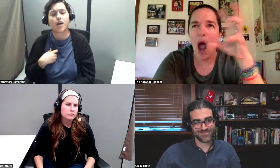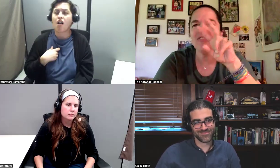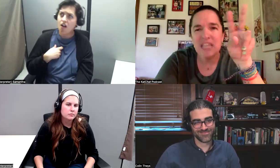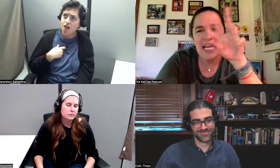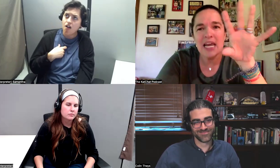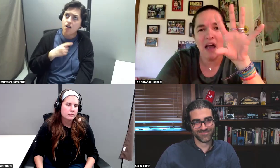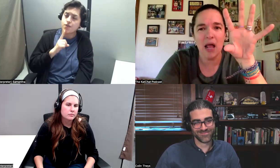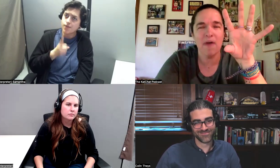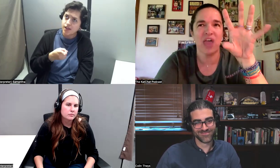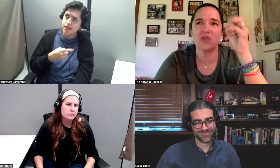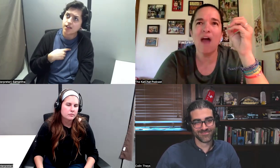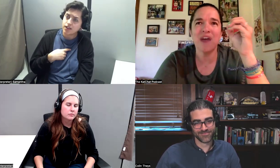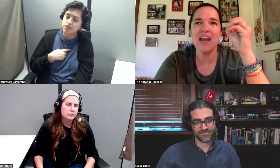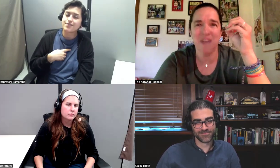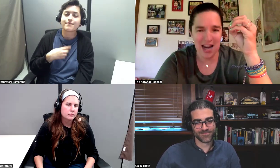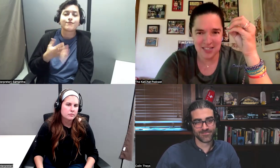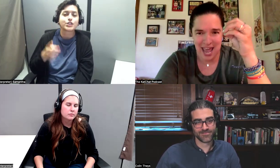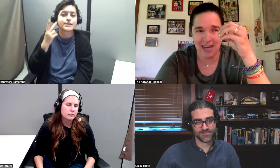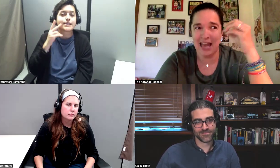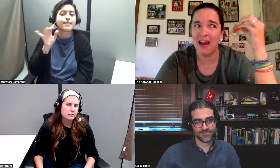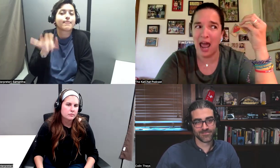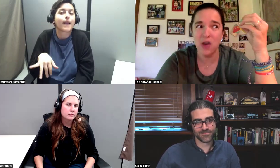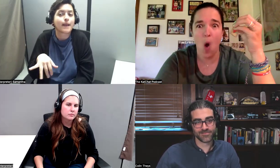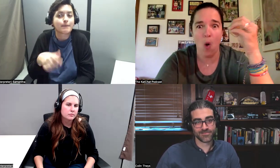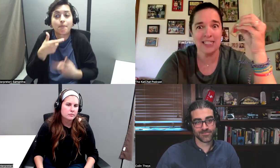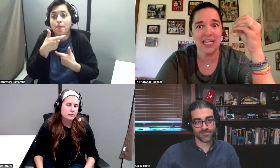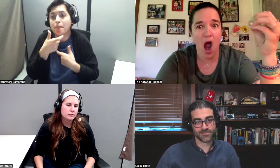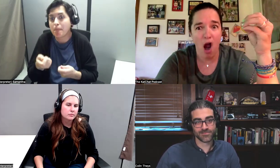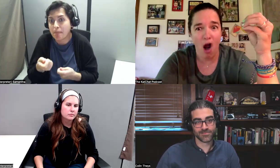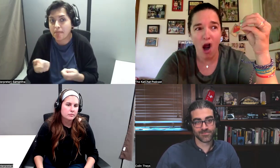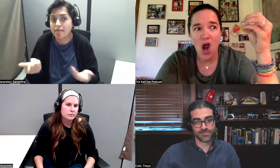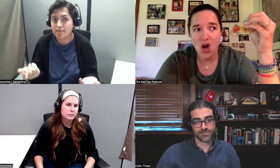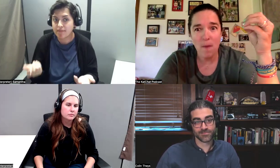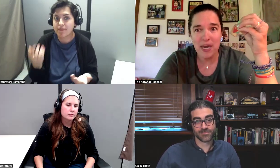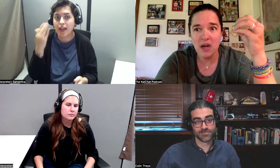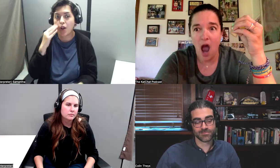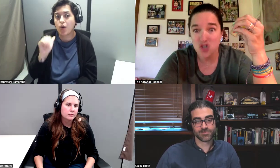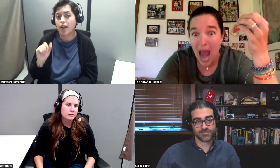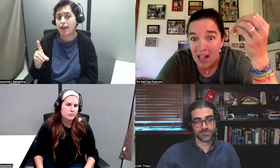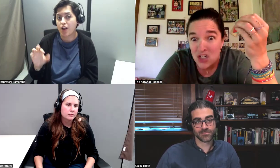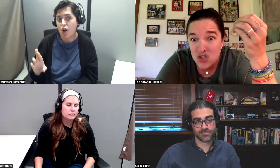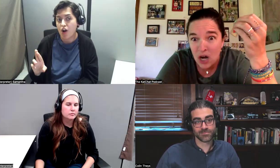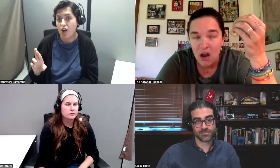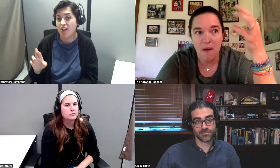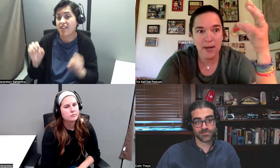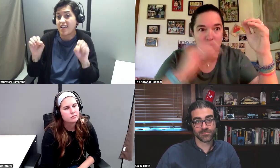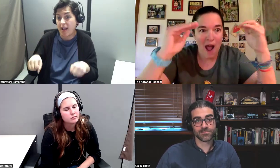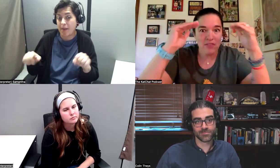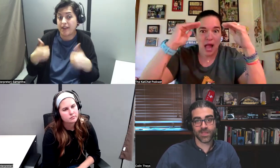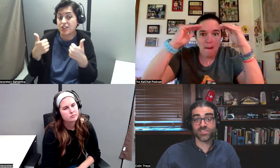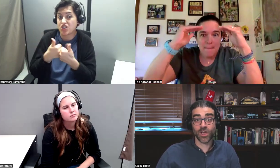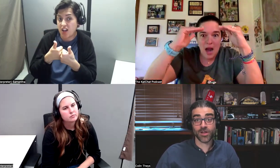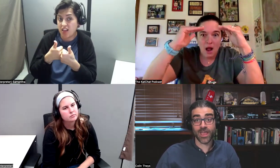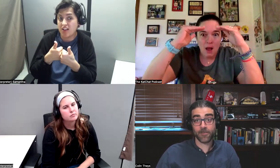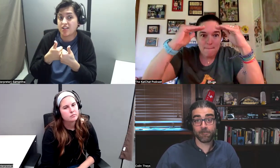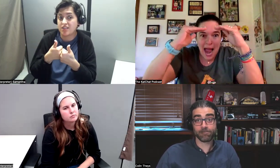So I've seen a little bit of that. So I find it fascinating. And I know ADR could be a challenge because you have to